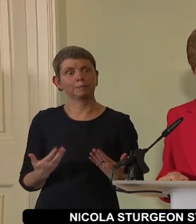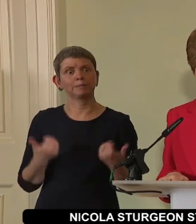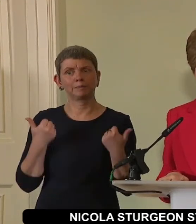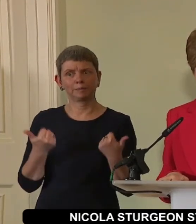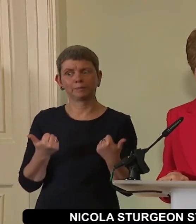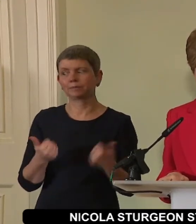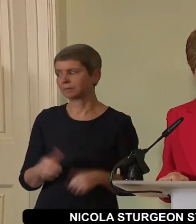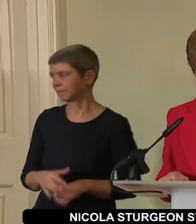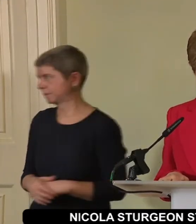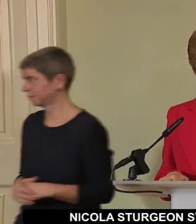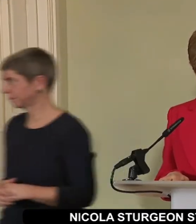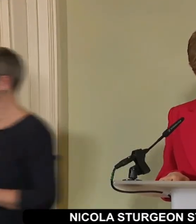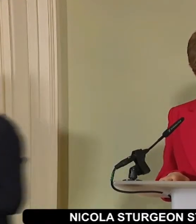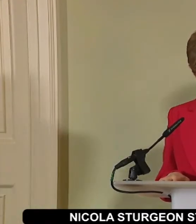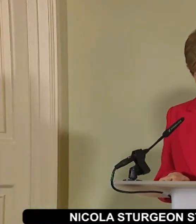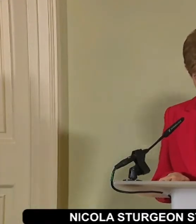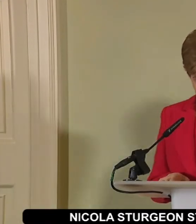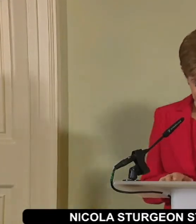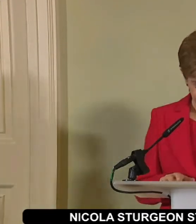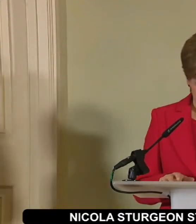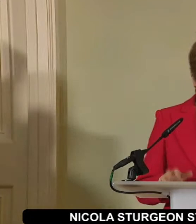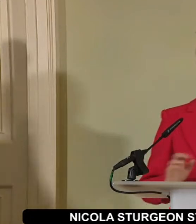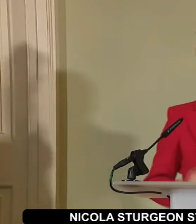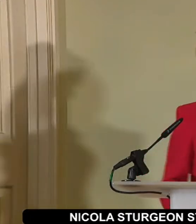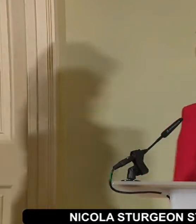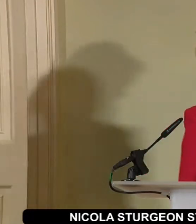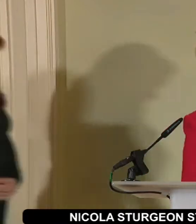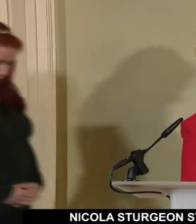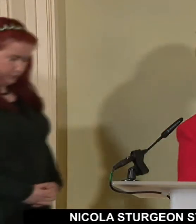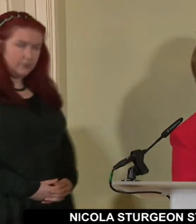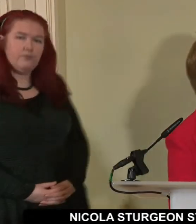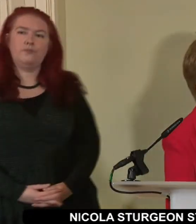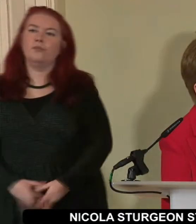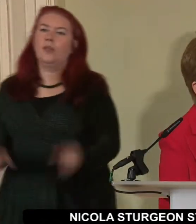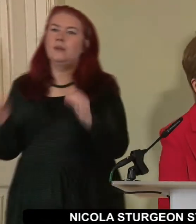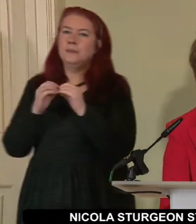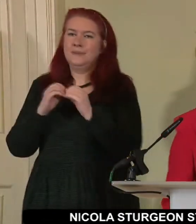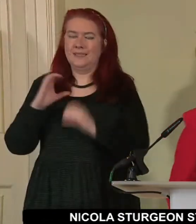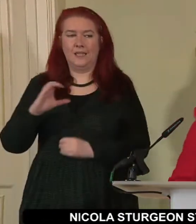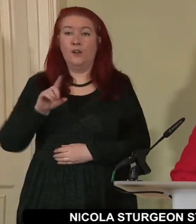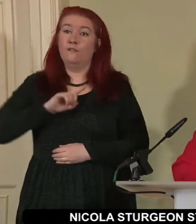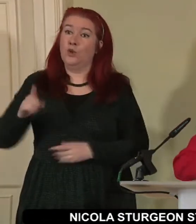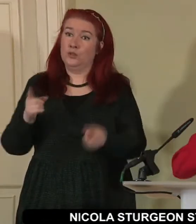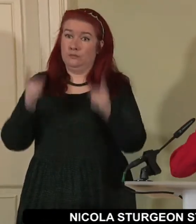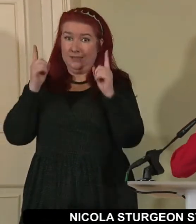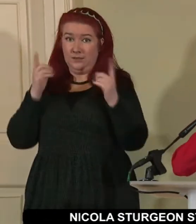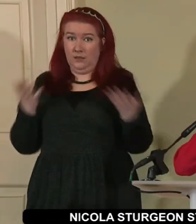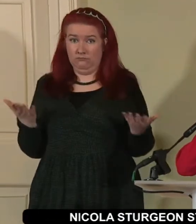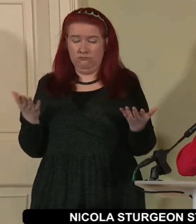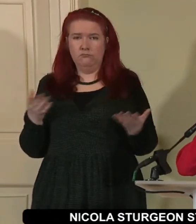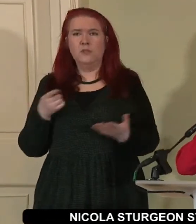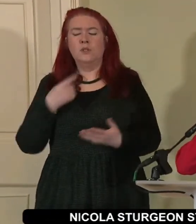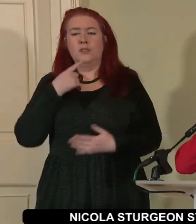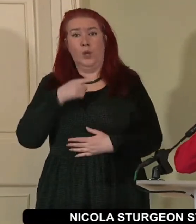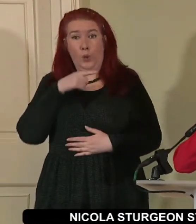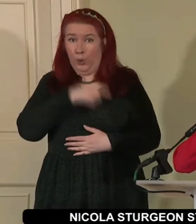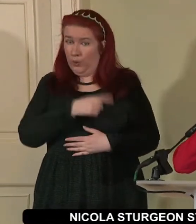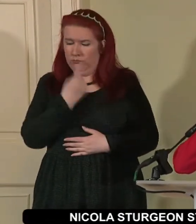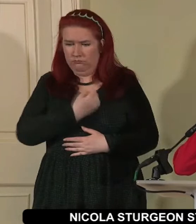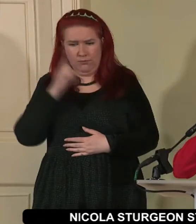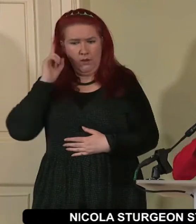now, and I'll start with Glenn Campbell from the BBC. First Minister, if you can't lead Scotland